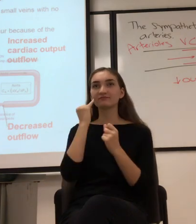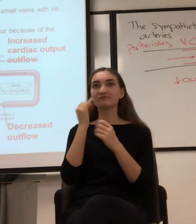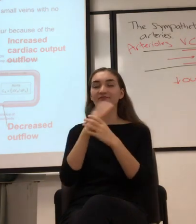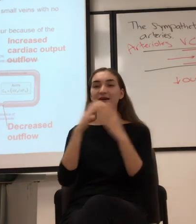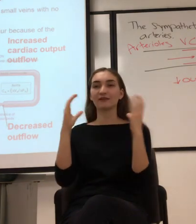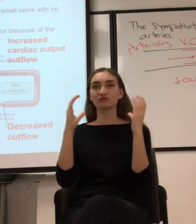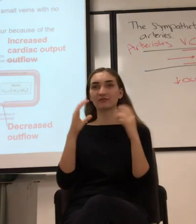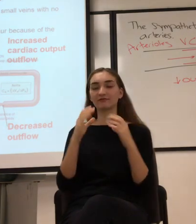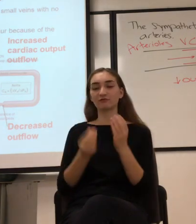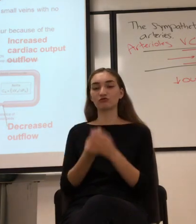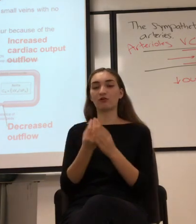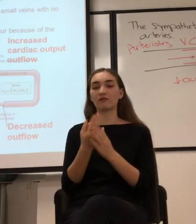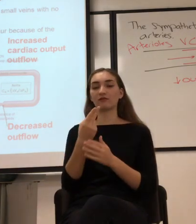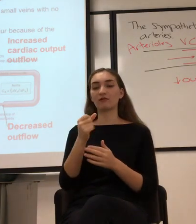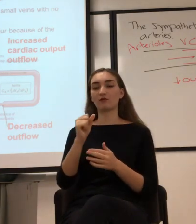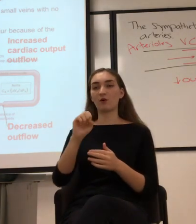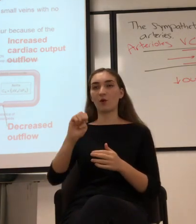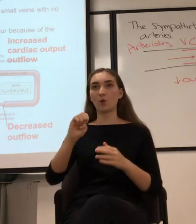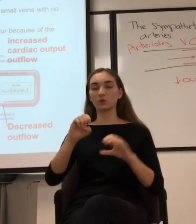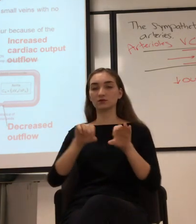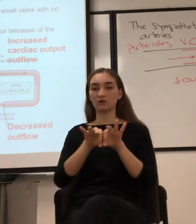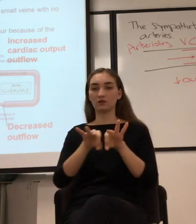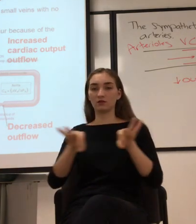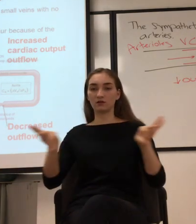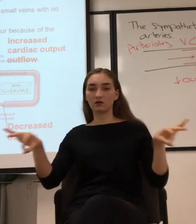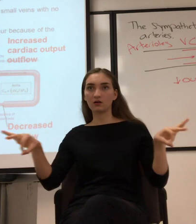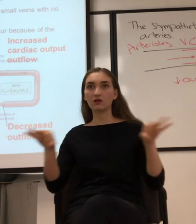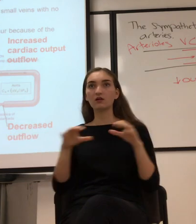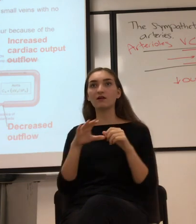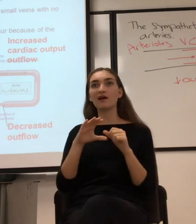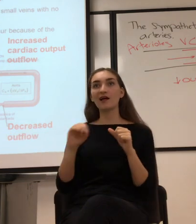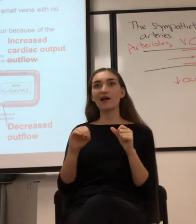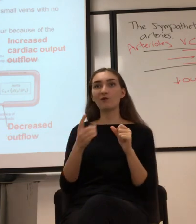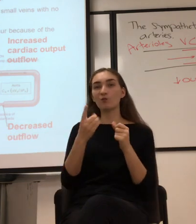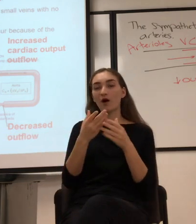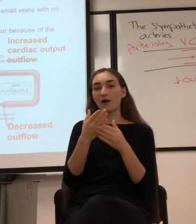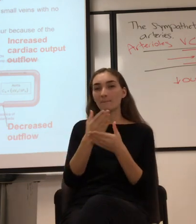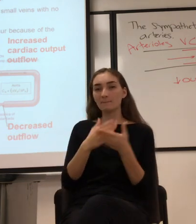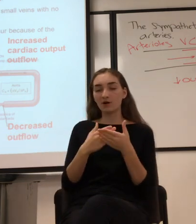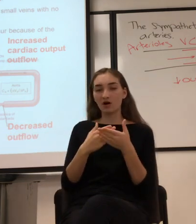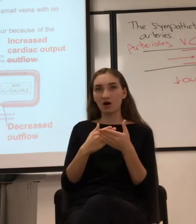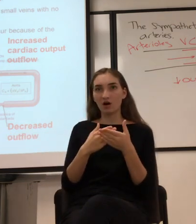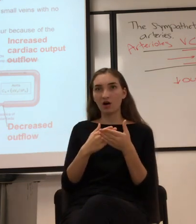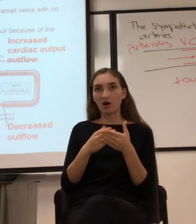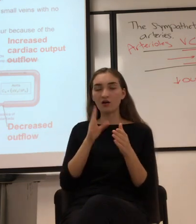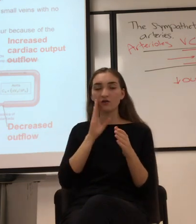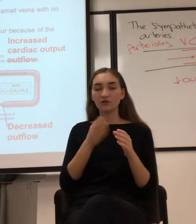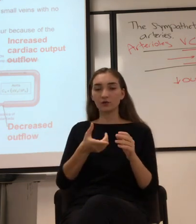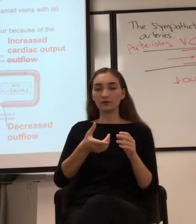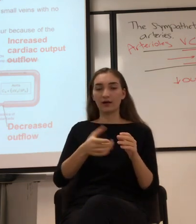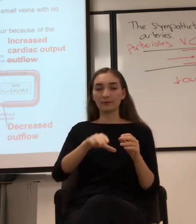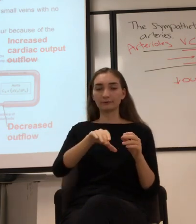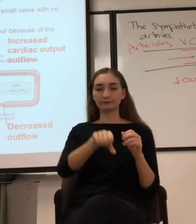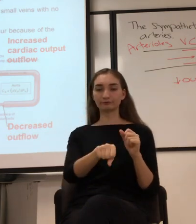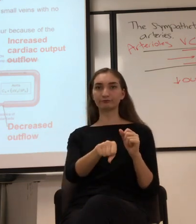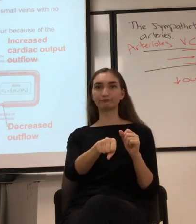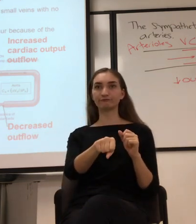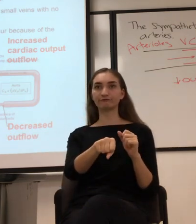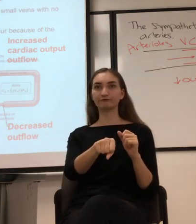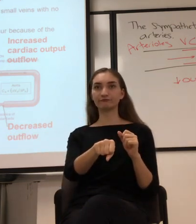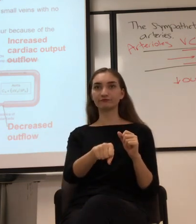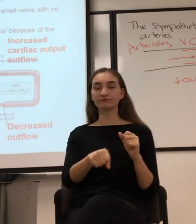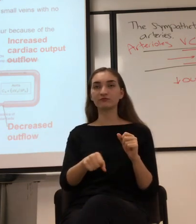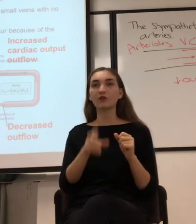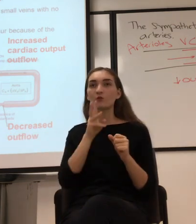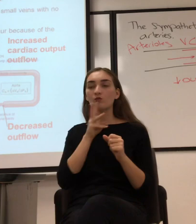and you turn the garden hose on, and you just almost shut it at one part. The water wouldn't drip out very much.